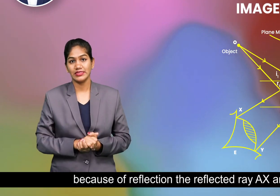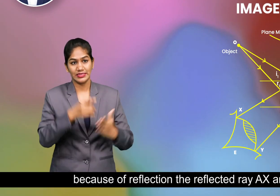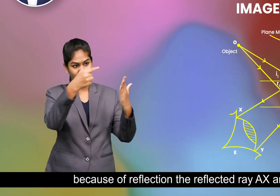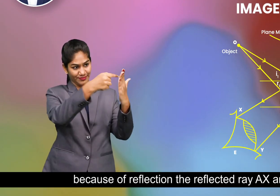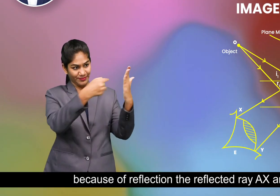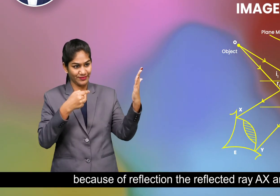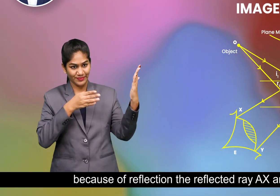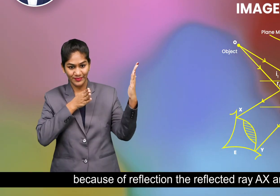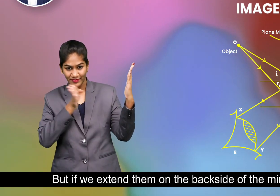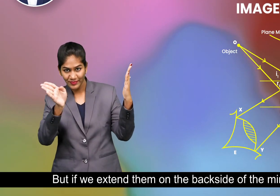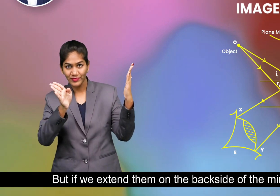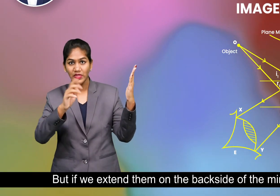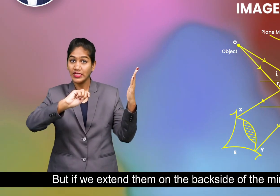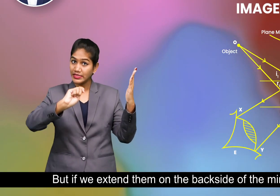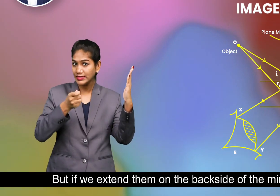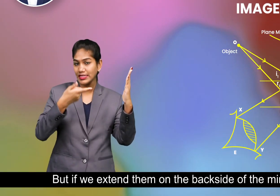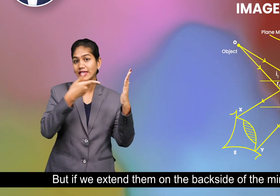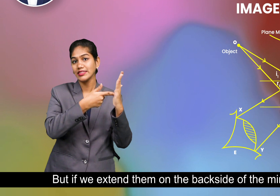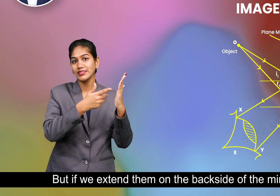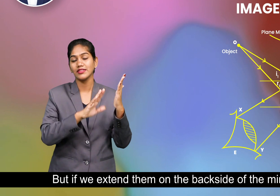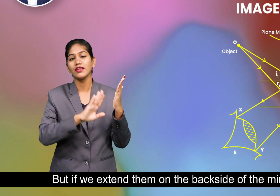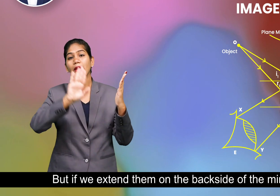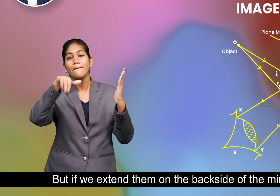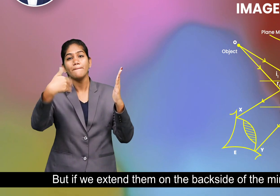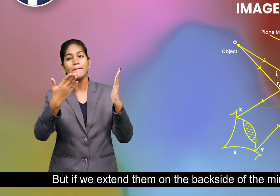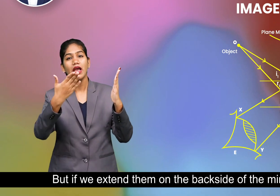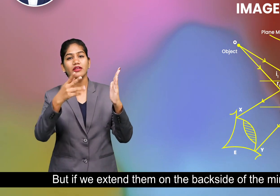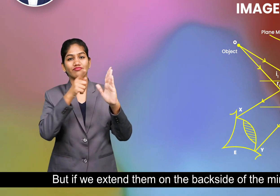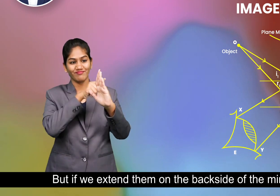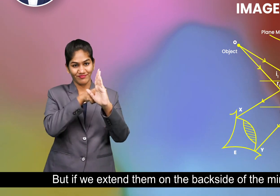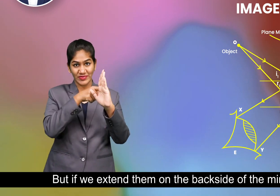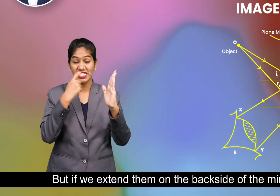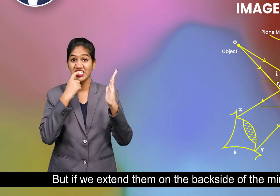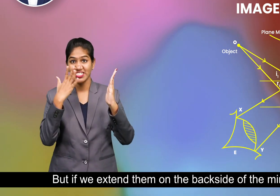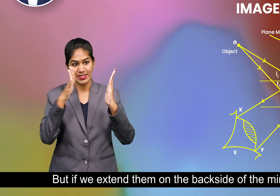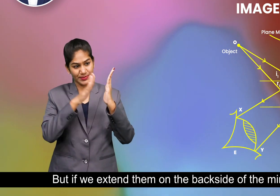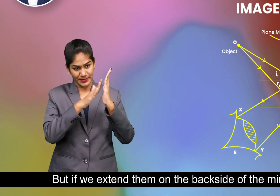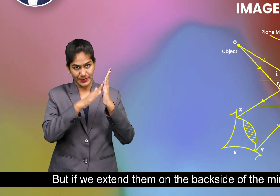diverging. But if we extend them on the back side of the mirror,